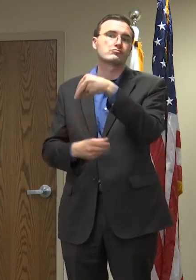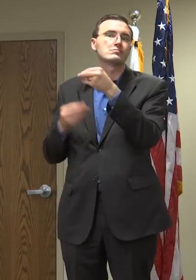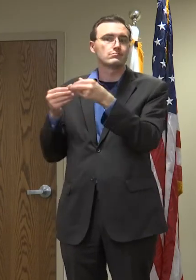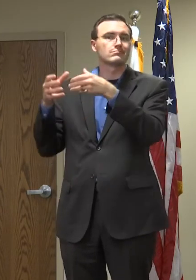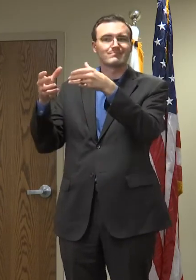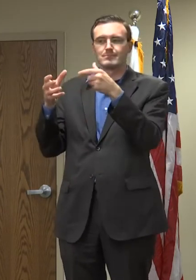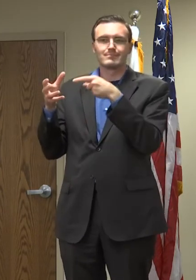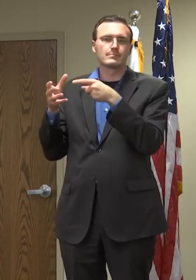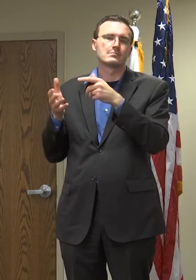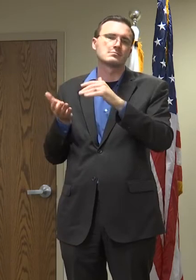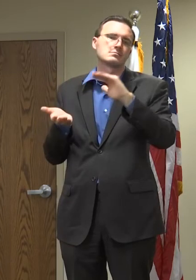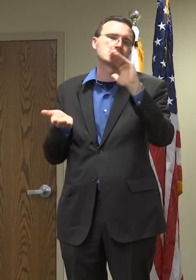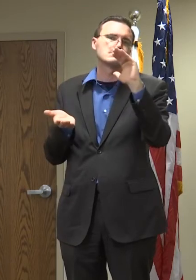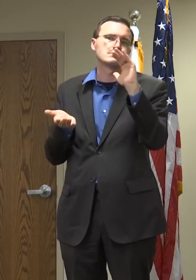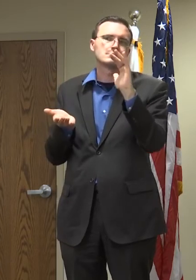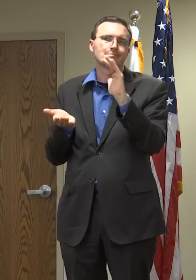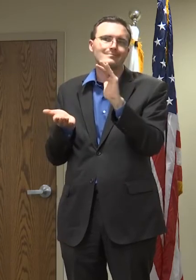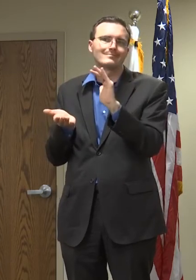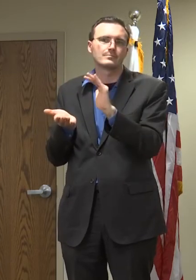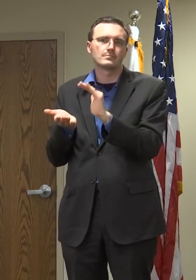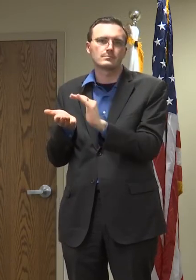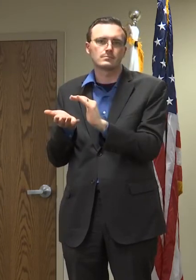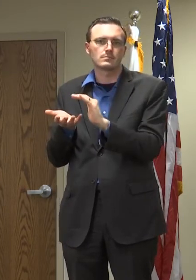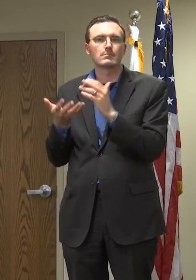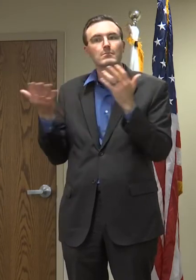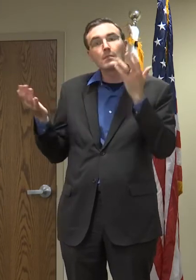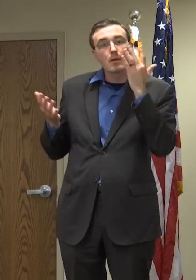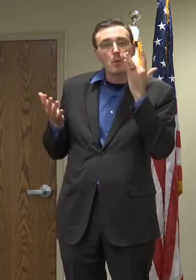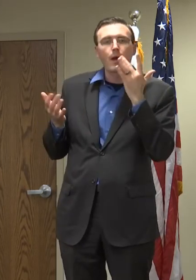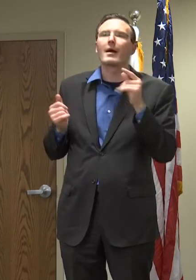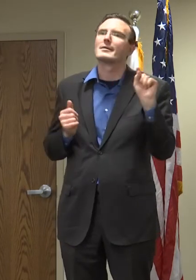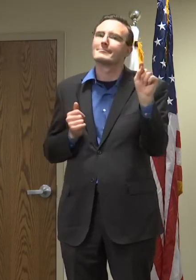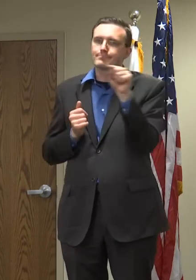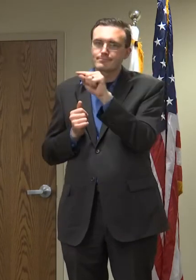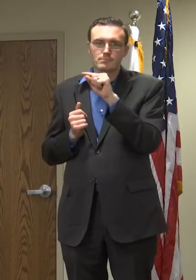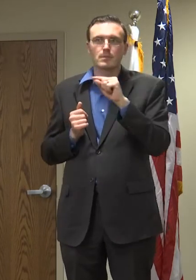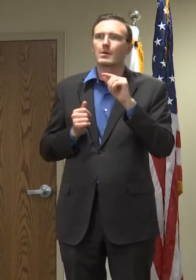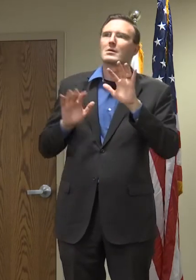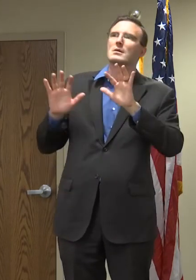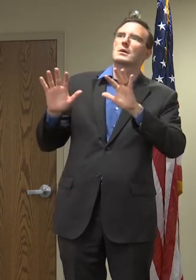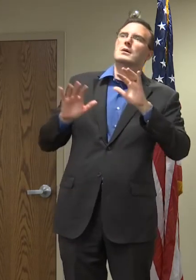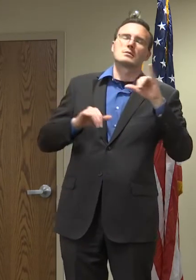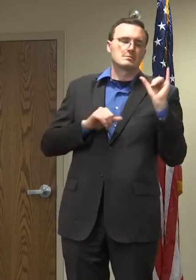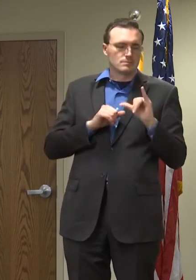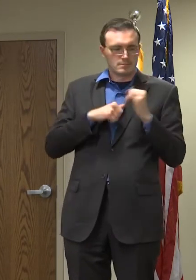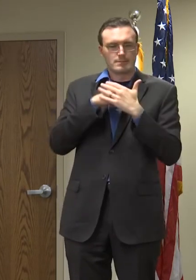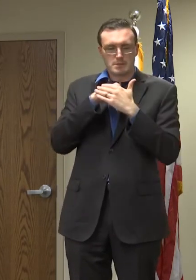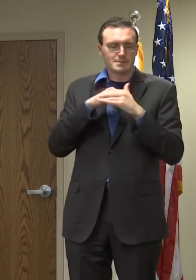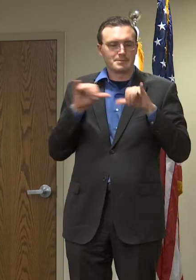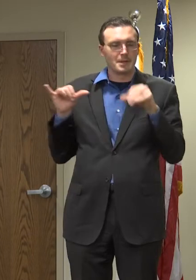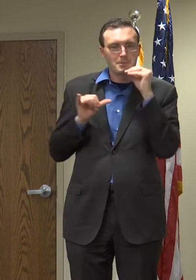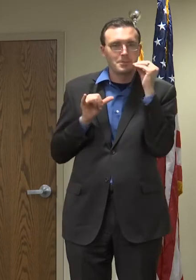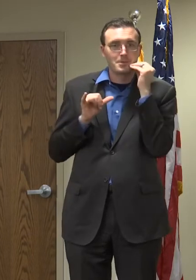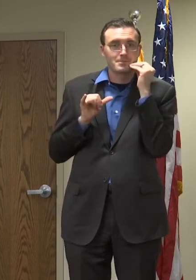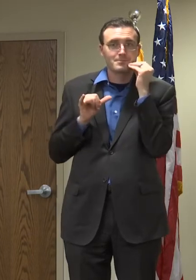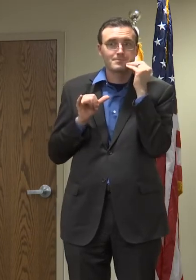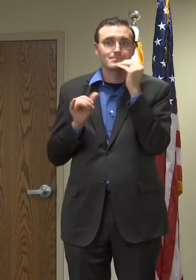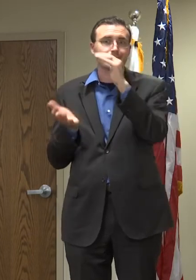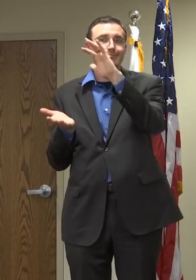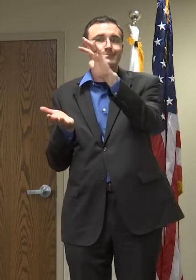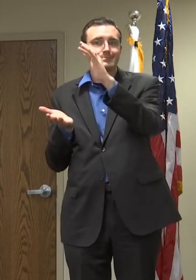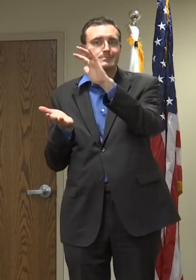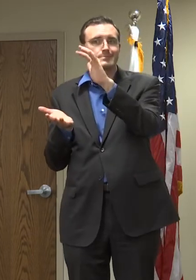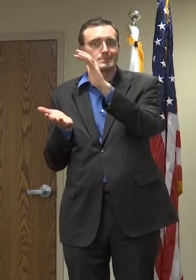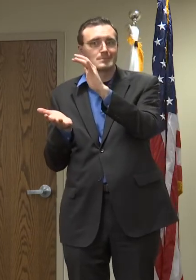the information seriously stayed home, but we do need blood donation. Healthy, eligible blood donors should